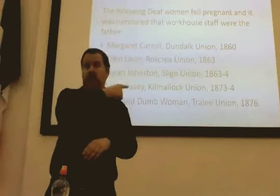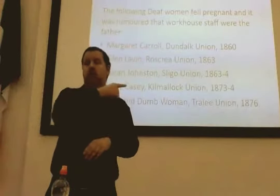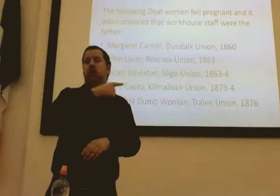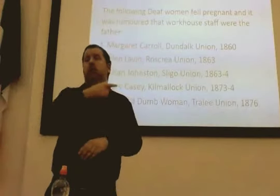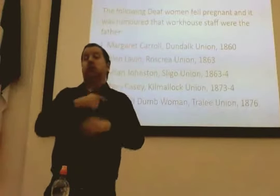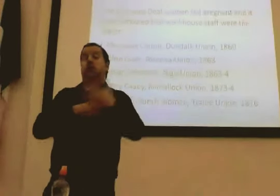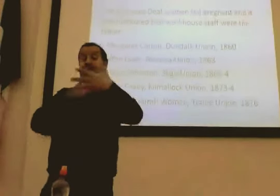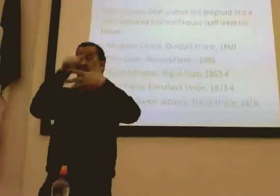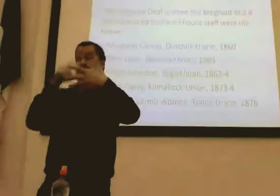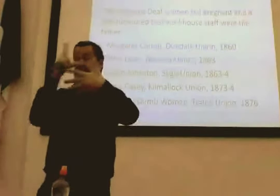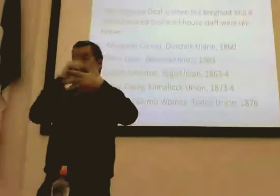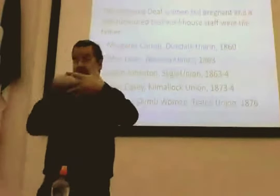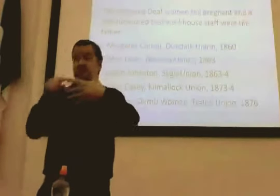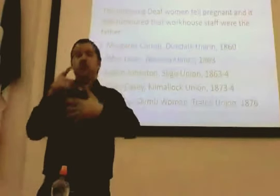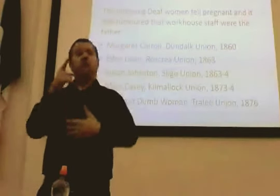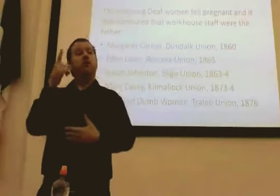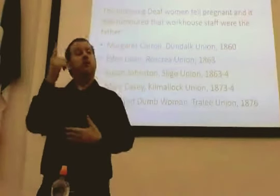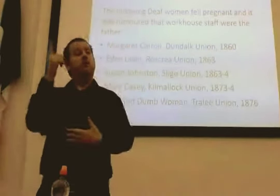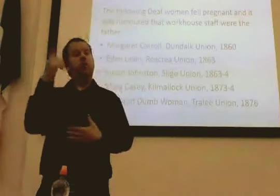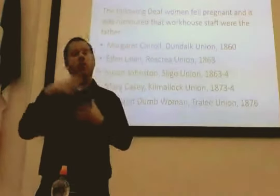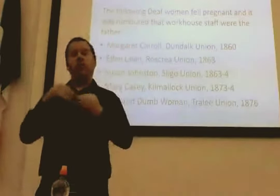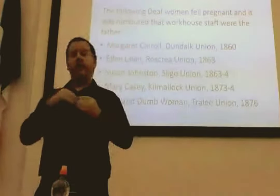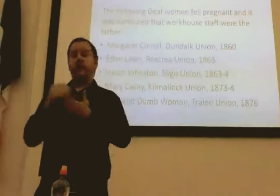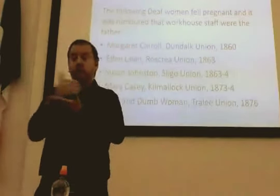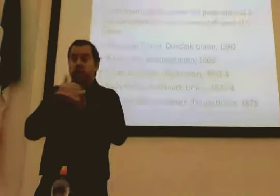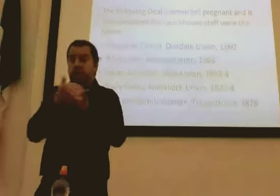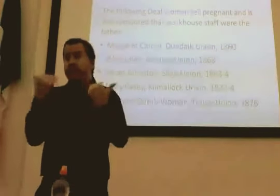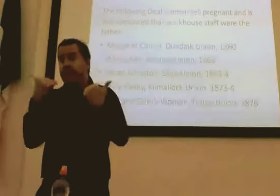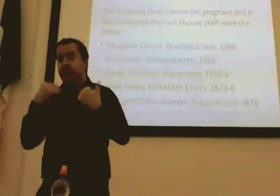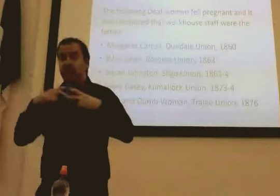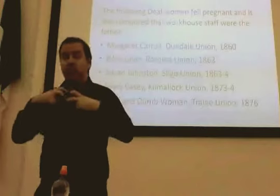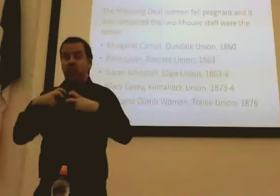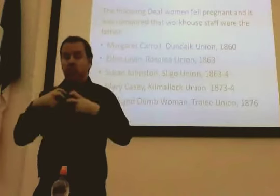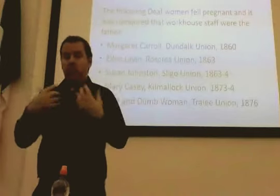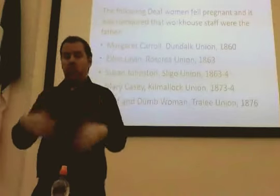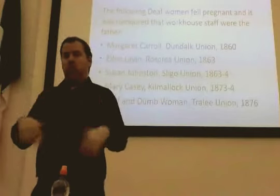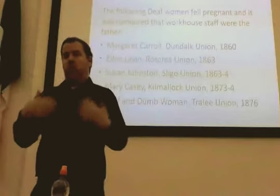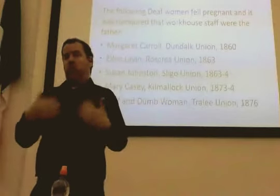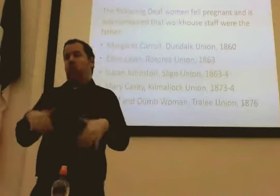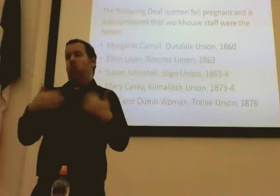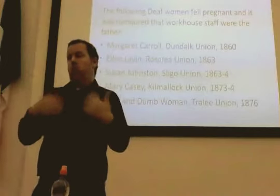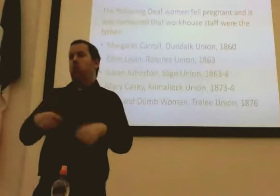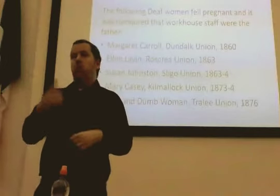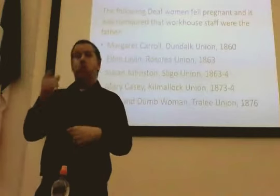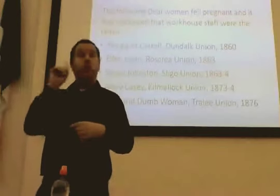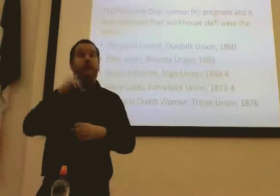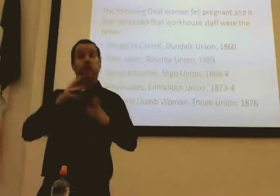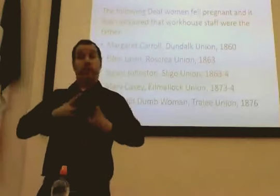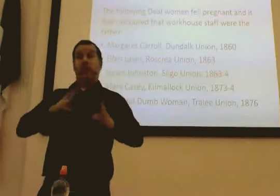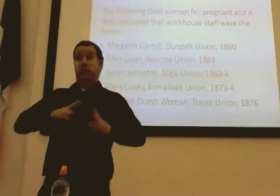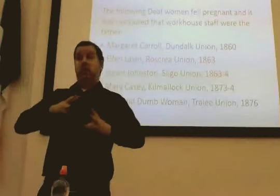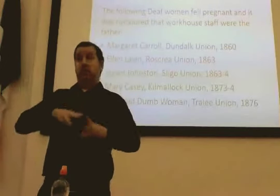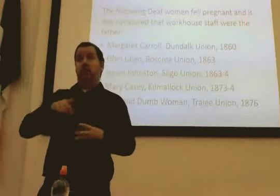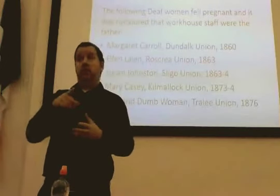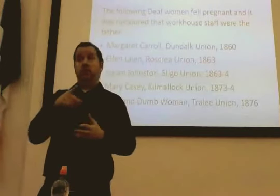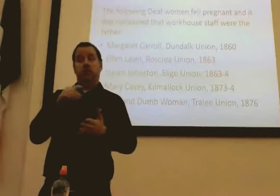So this is the last part of my presentation. There's 5 things that I've researched of deaf